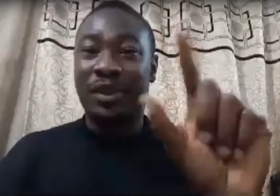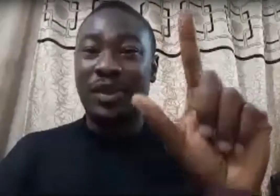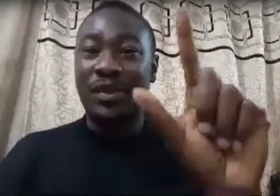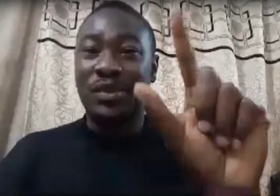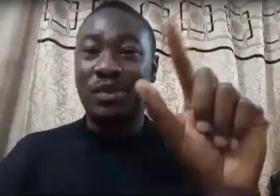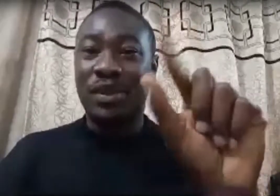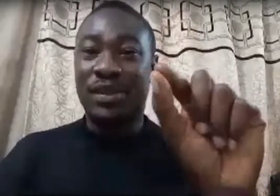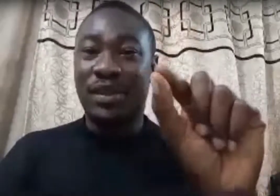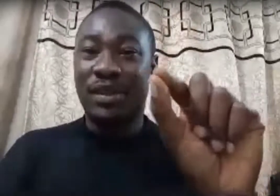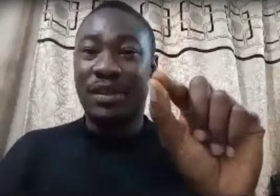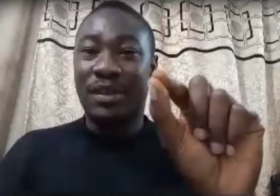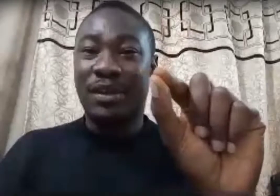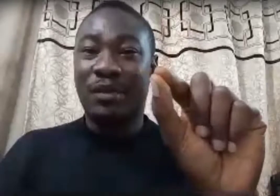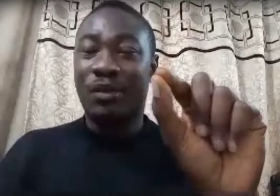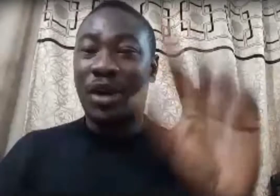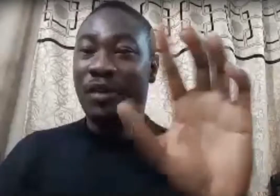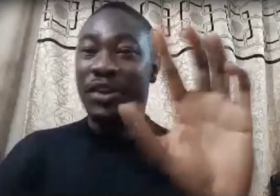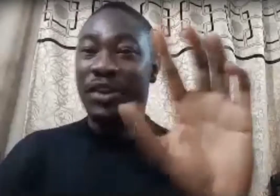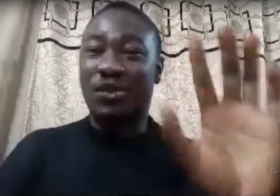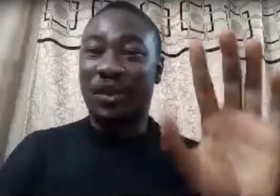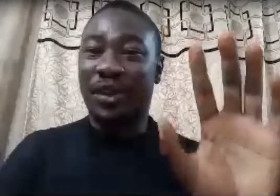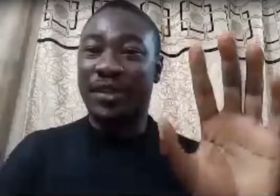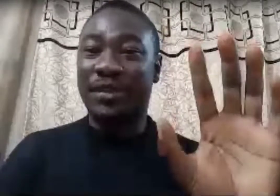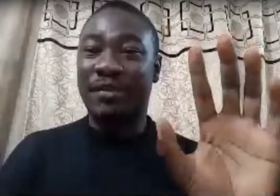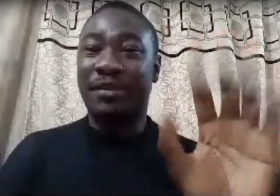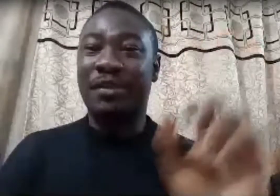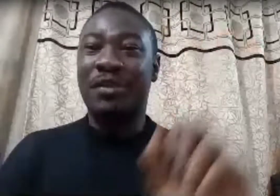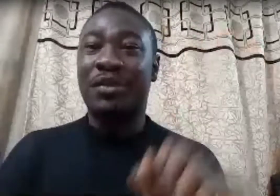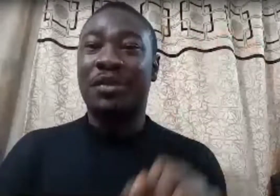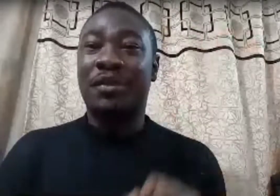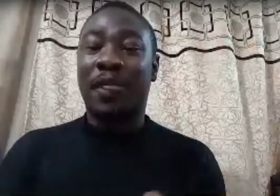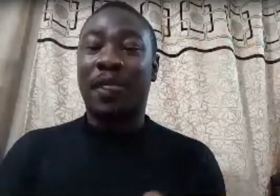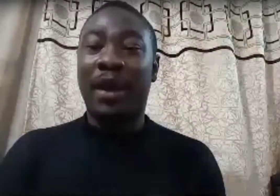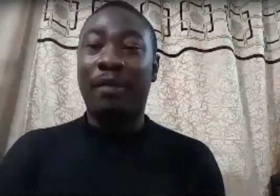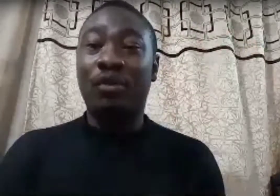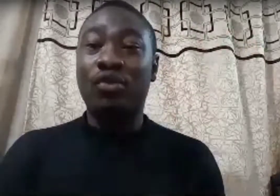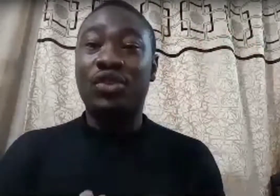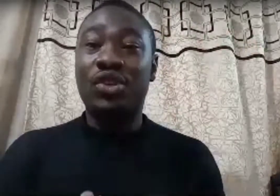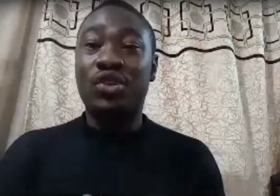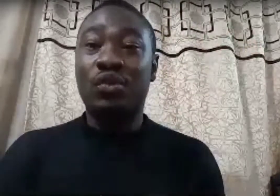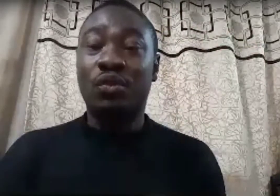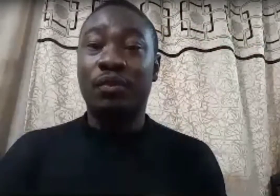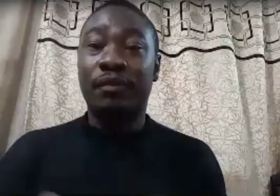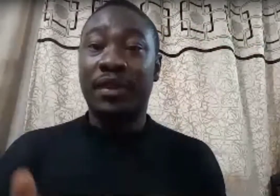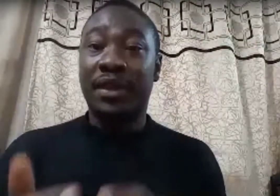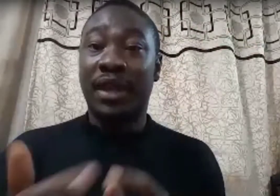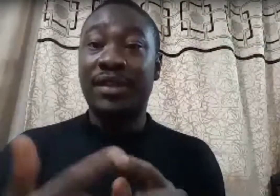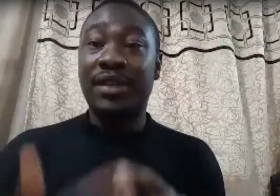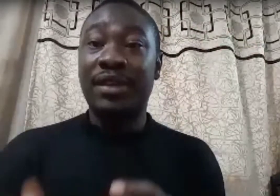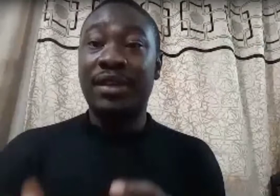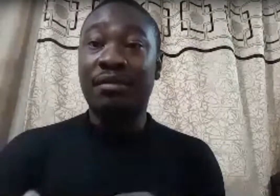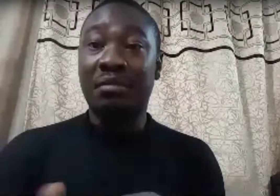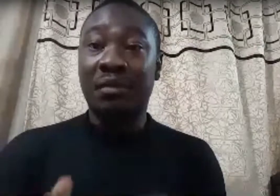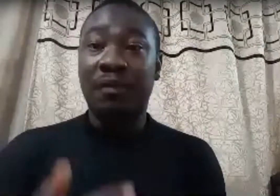don't have any issue with that. Now I'm going to teach you 30, 40,